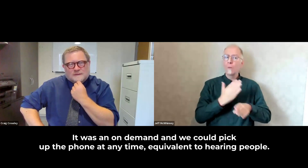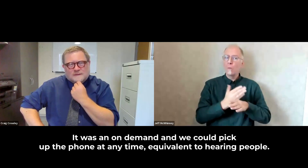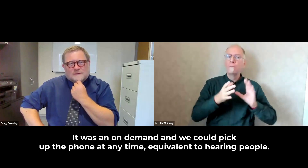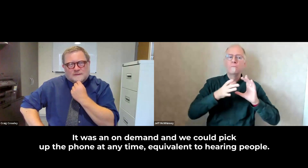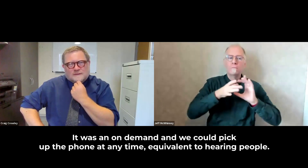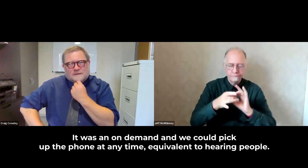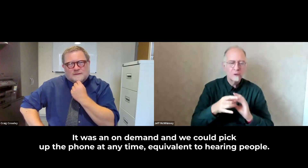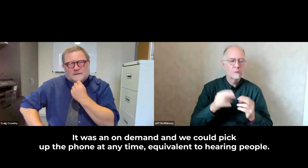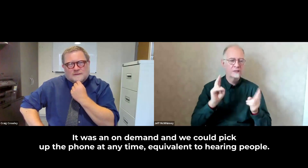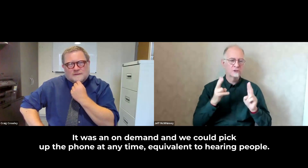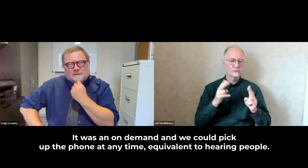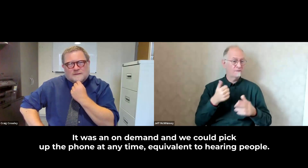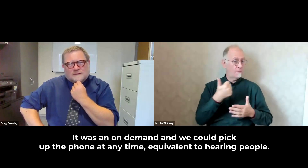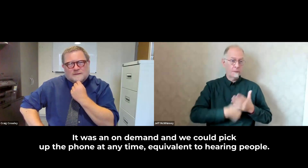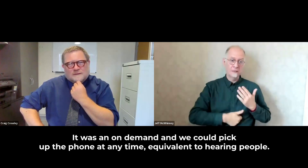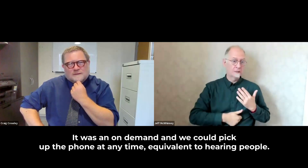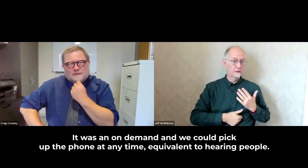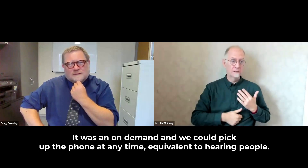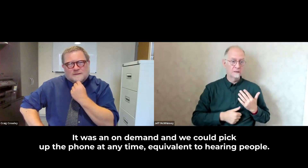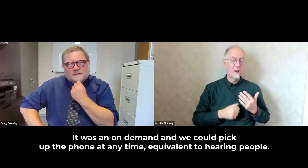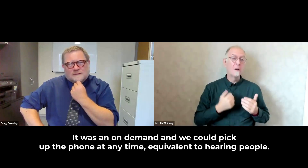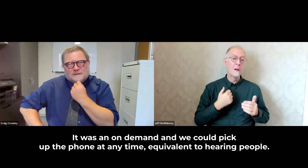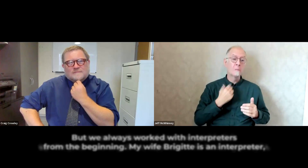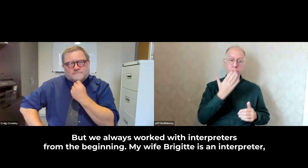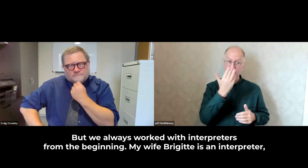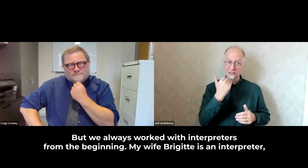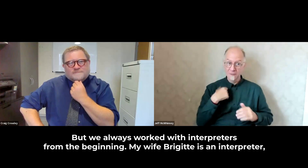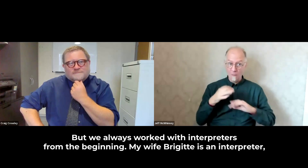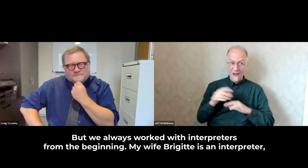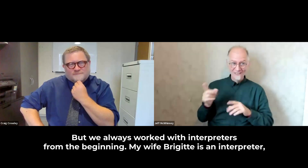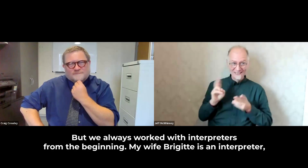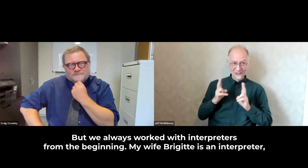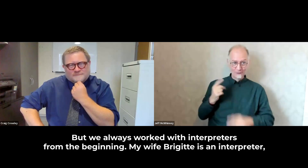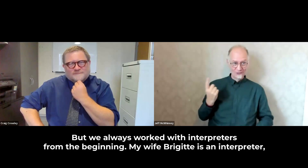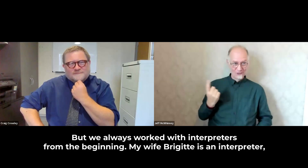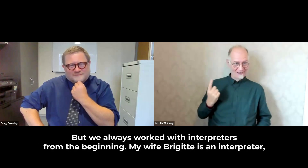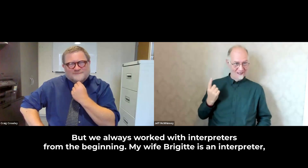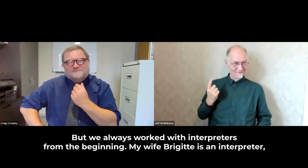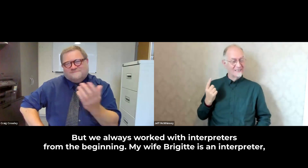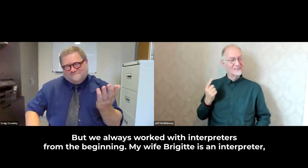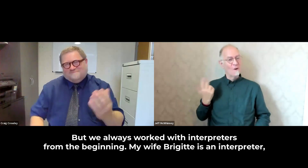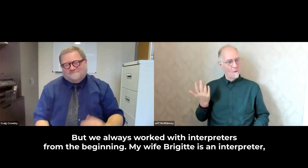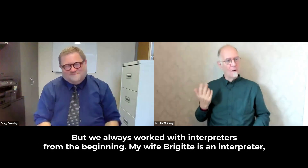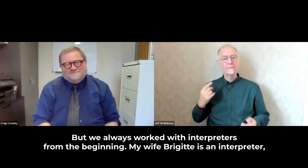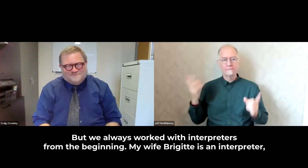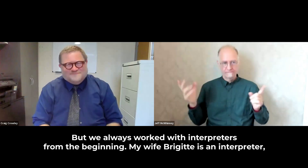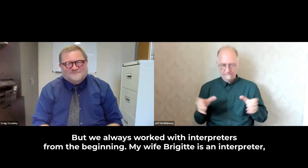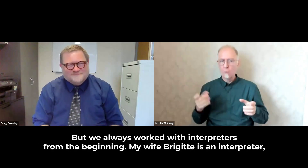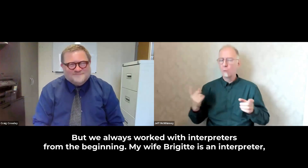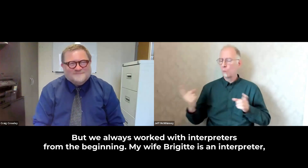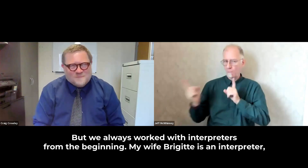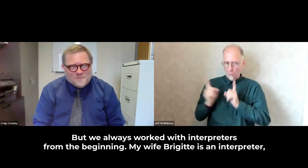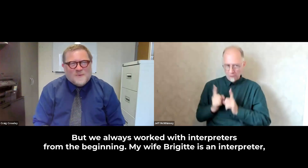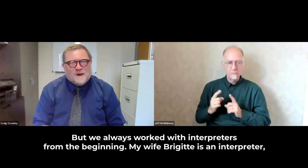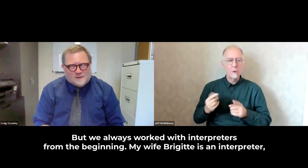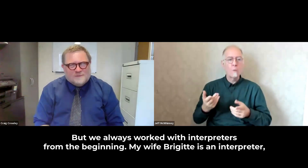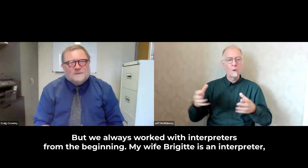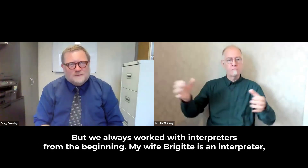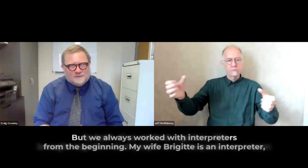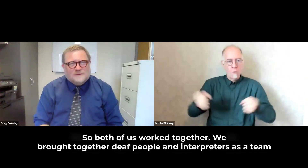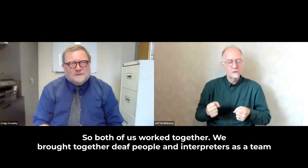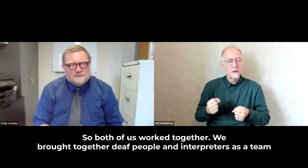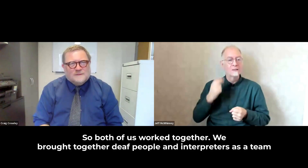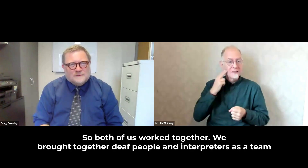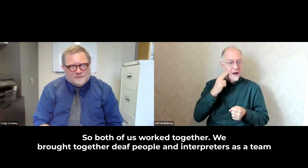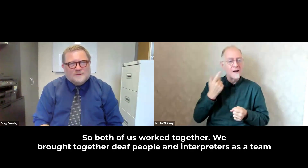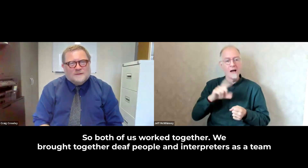we could pick up the phone at any time, equivalent to hearing. But we always worked with interpreters from the beginning. My wife, Brigitte, is an